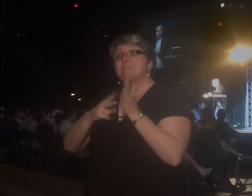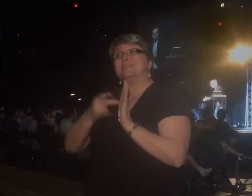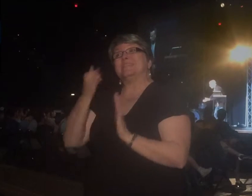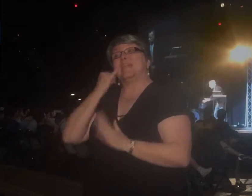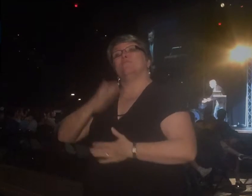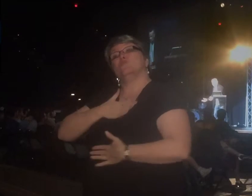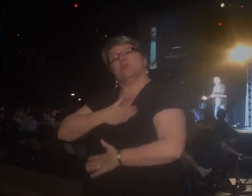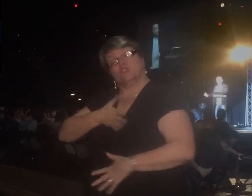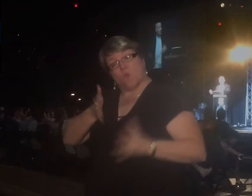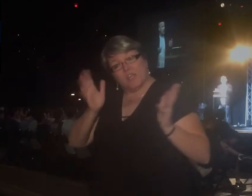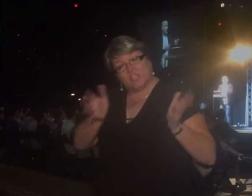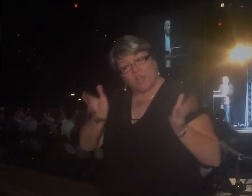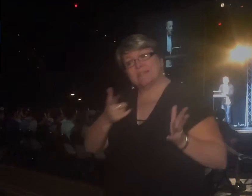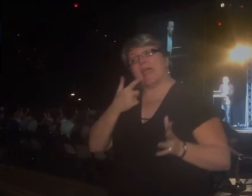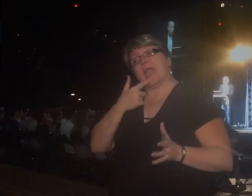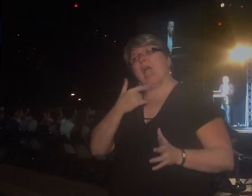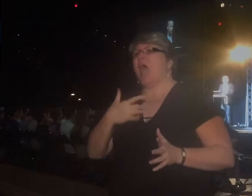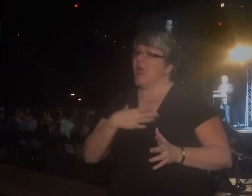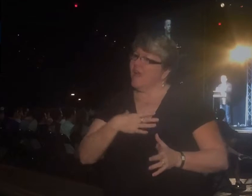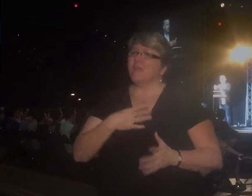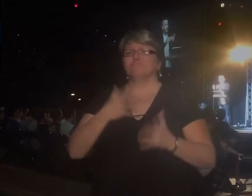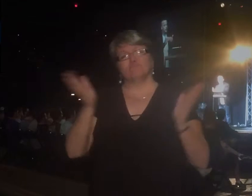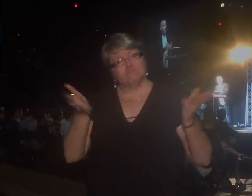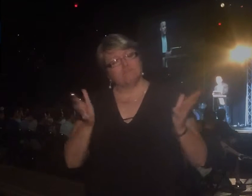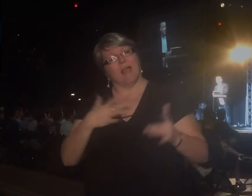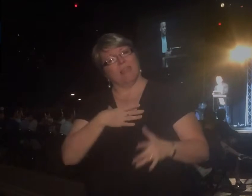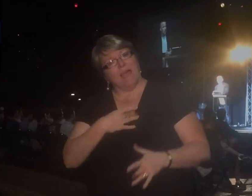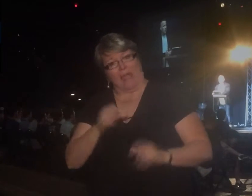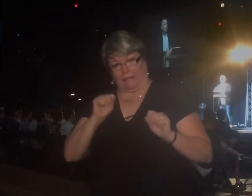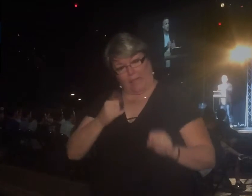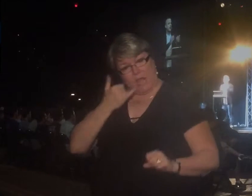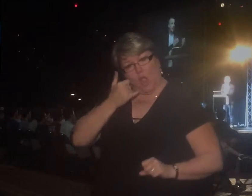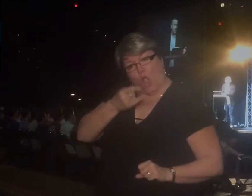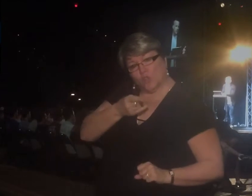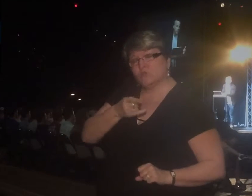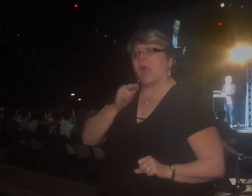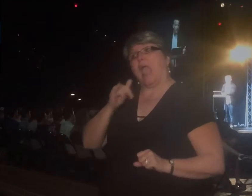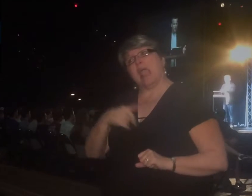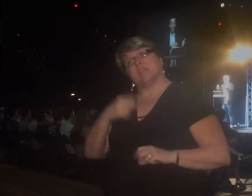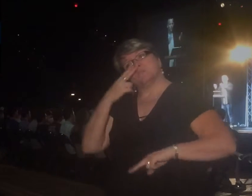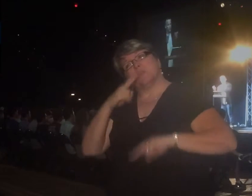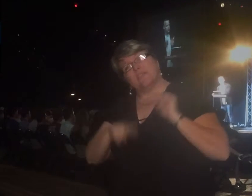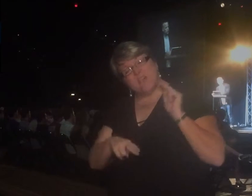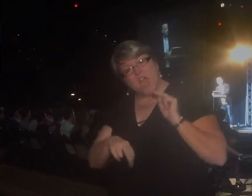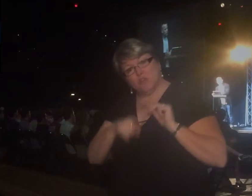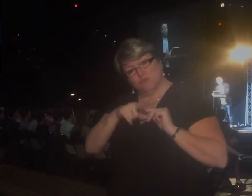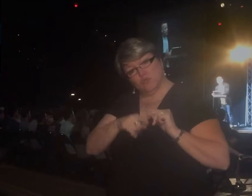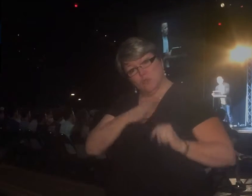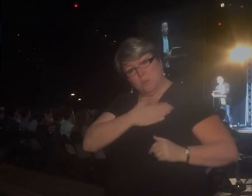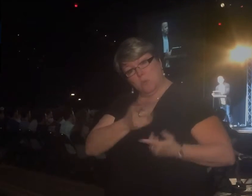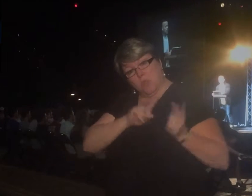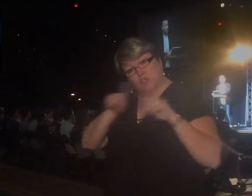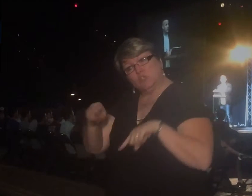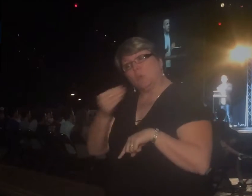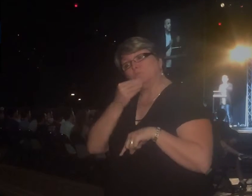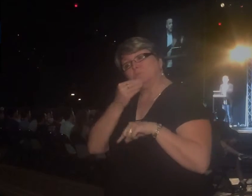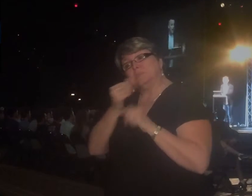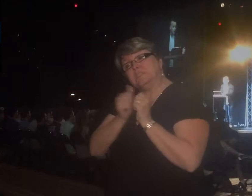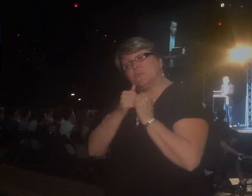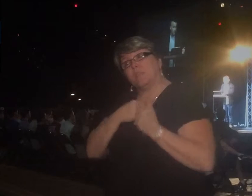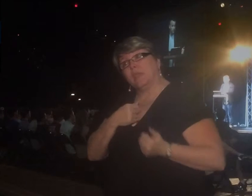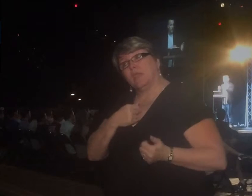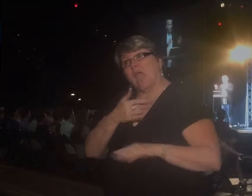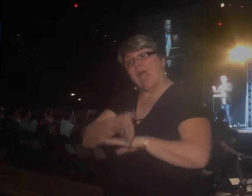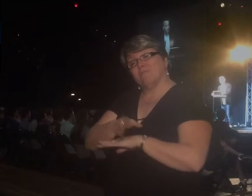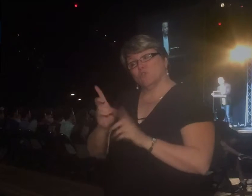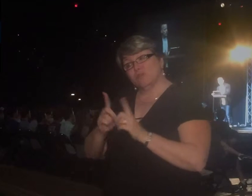It means if you enjoy talking to her, say, hey, I really enjoyed this. Can I call you? Or say, hey, this was really fun. Would you be willing to go to dinner with